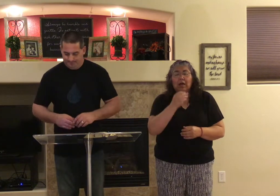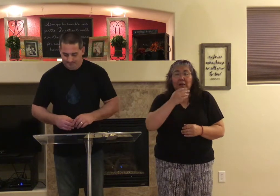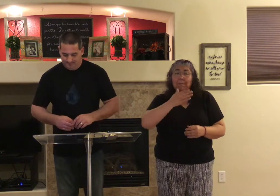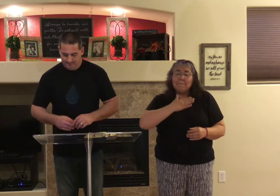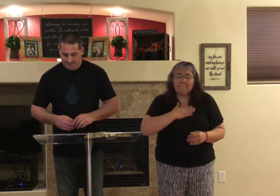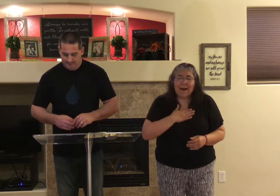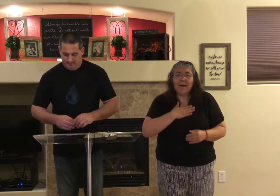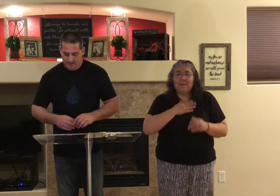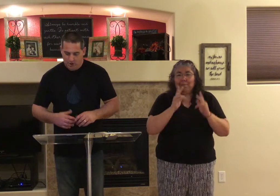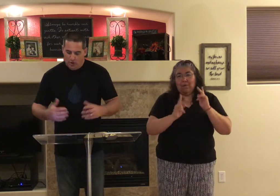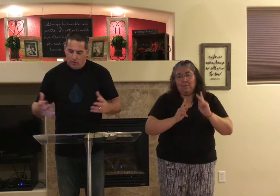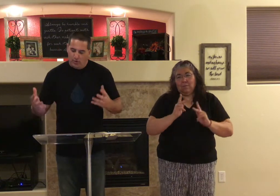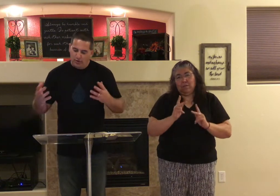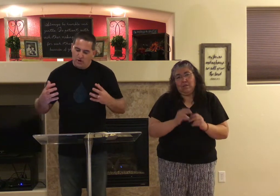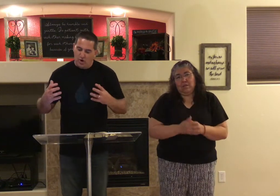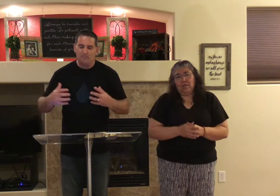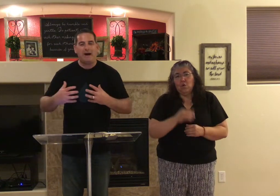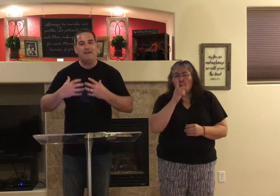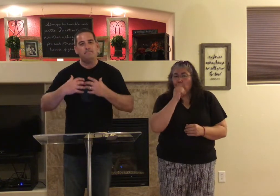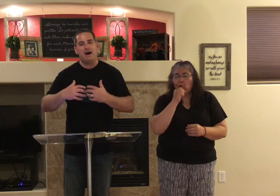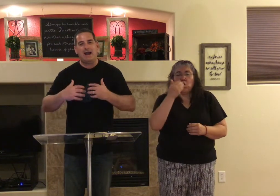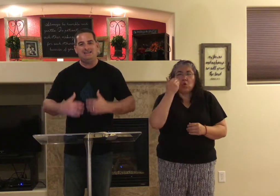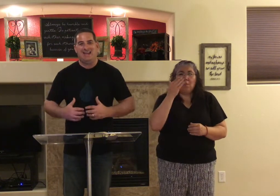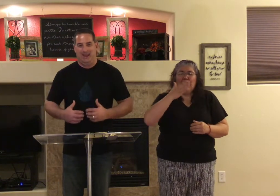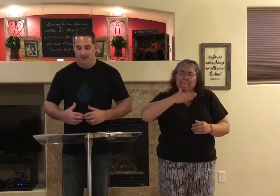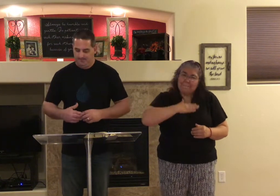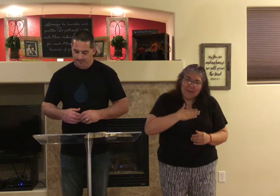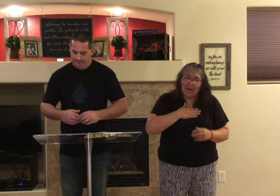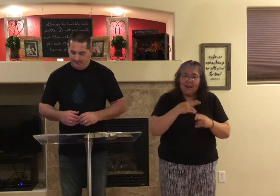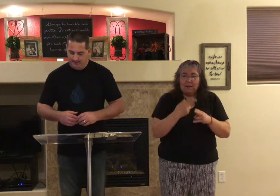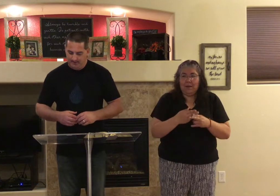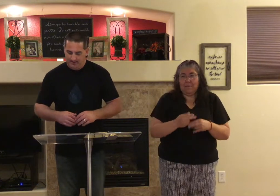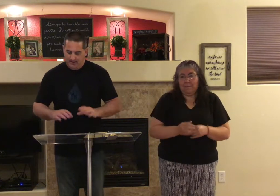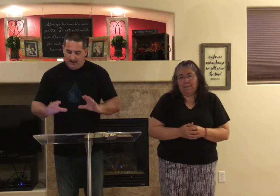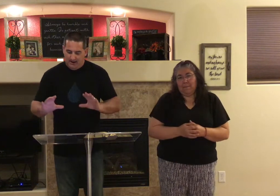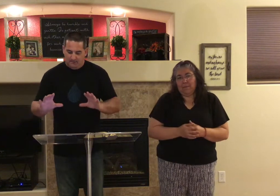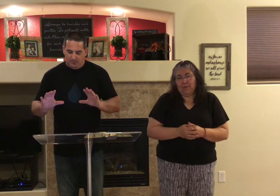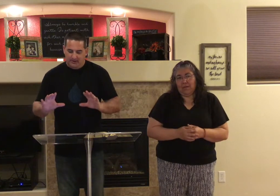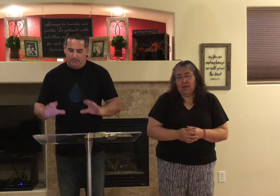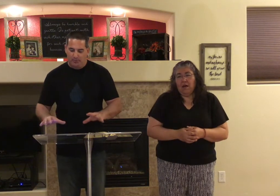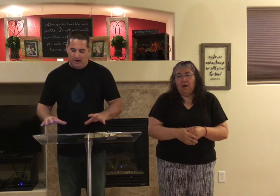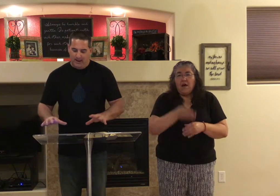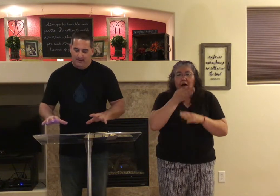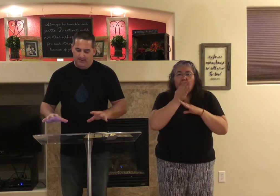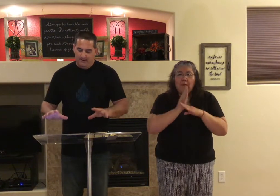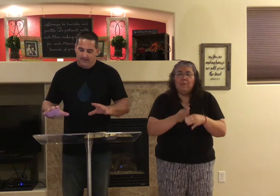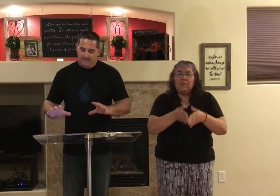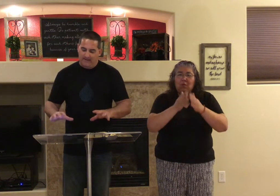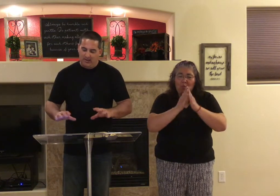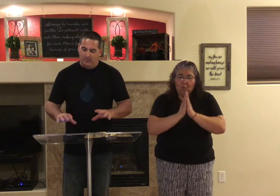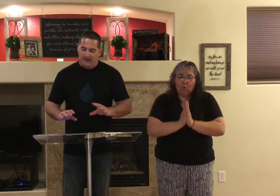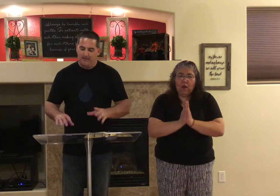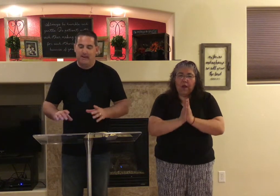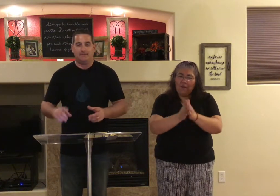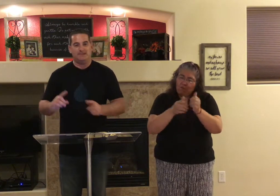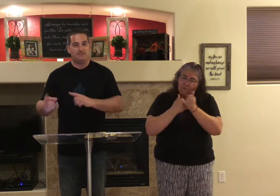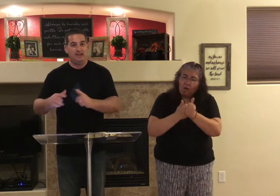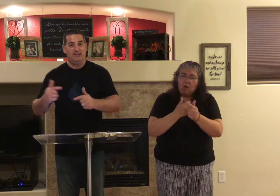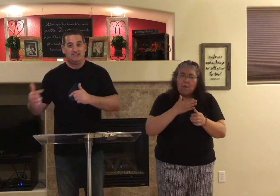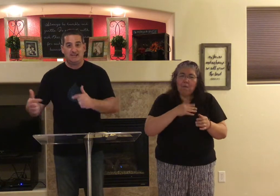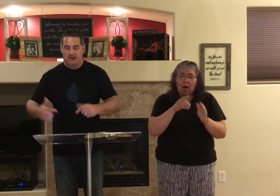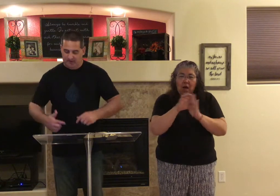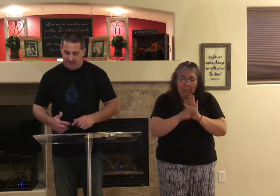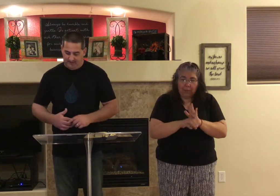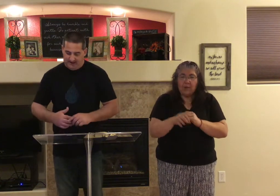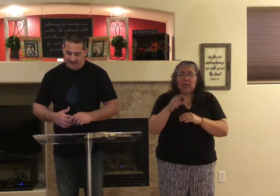people who are known by my name humbly pray, follow my commandments,